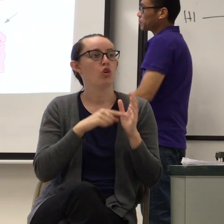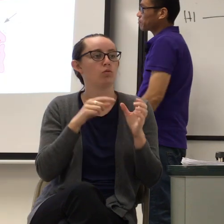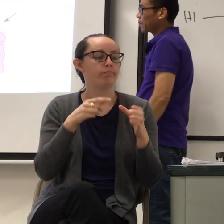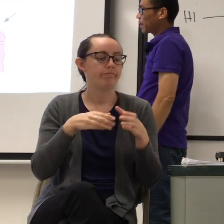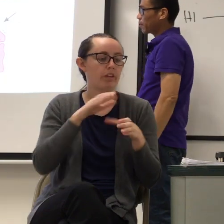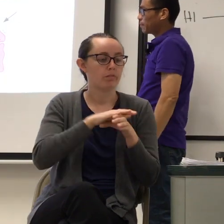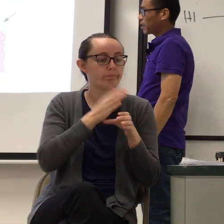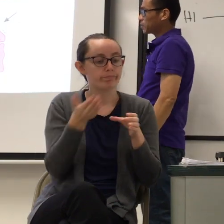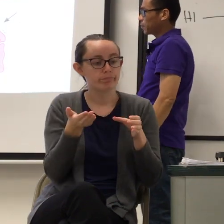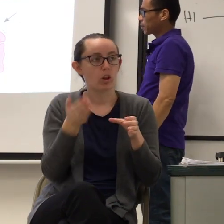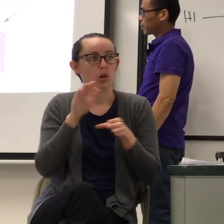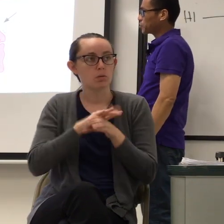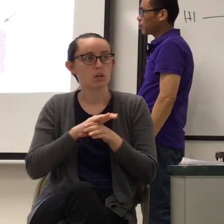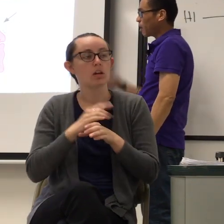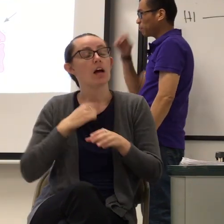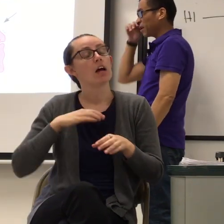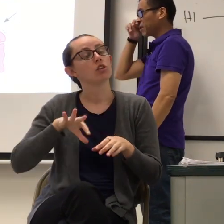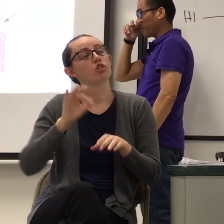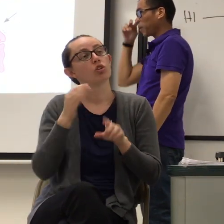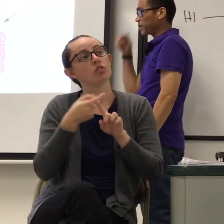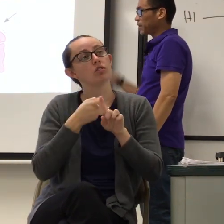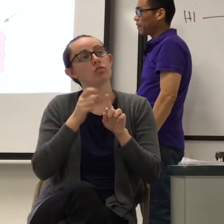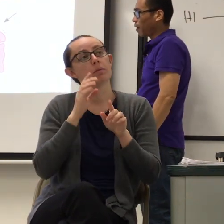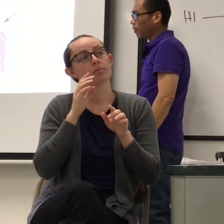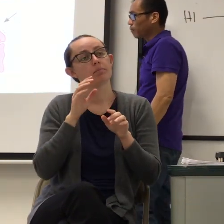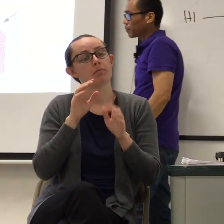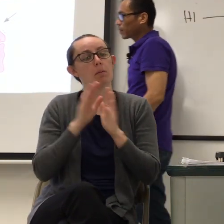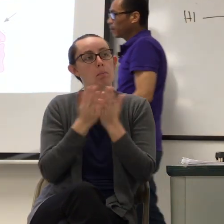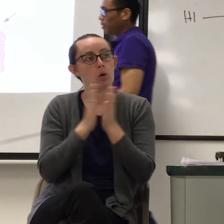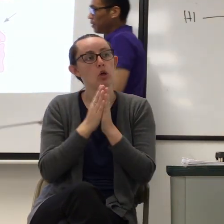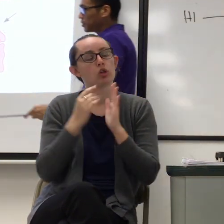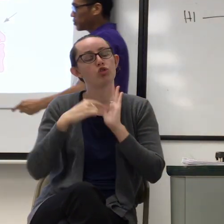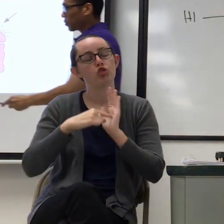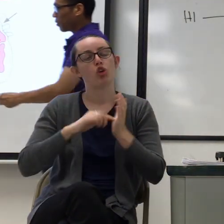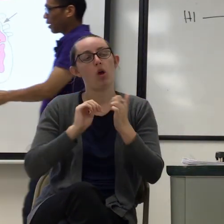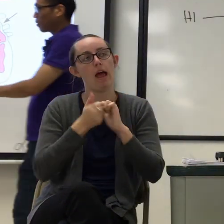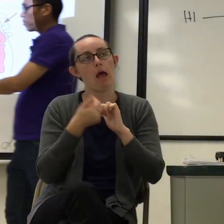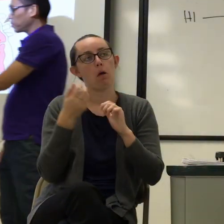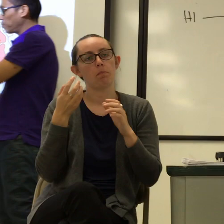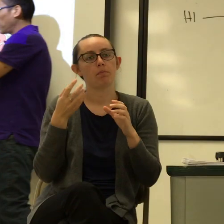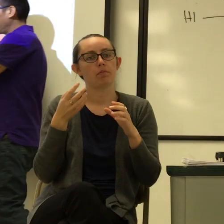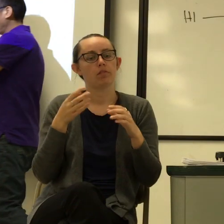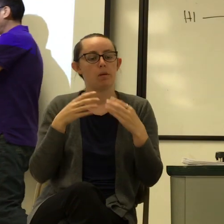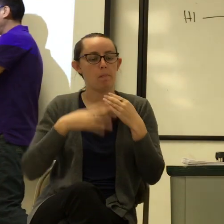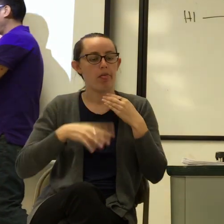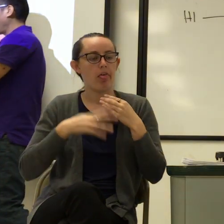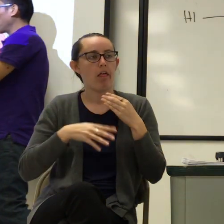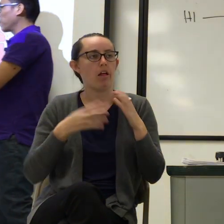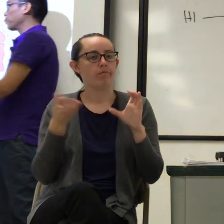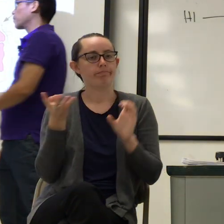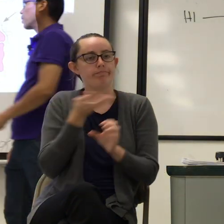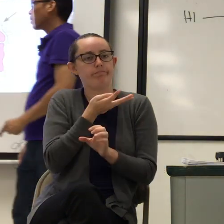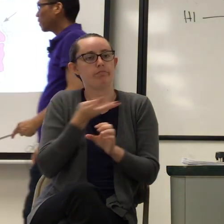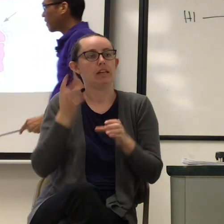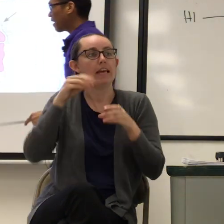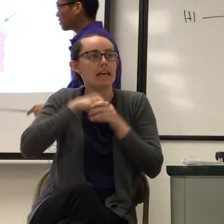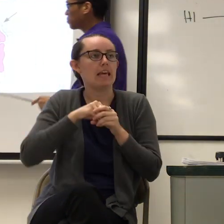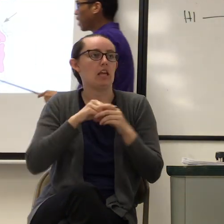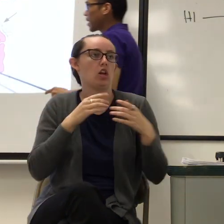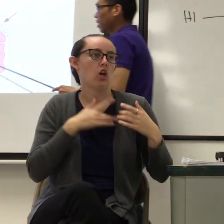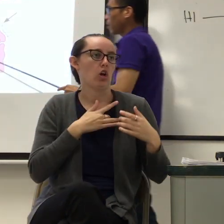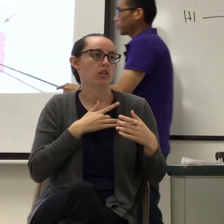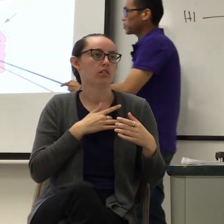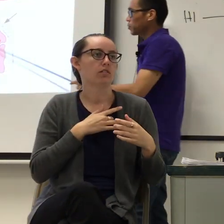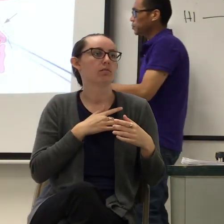these pictures from the Marriott textbook. They show how blood is flowing inside the heart. These internal arrows are blood flow within the heart. And they